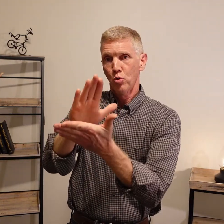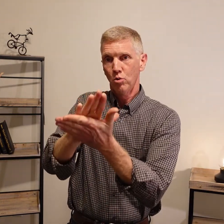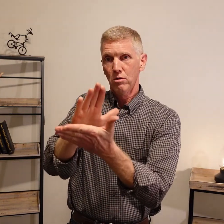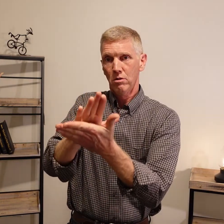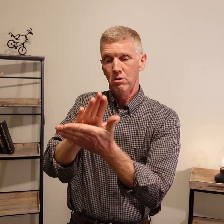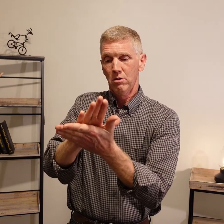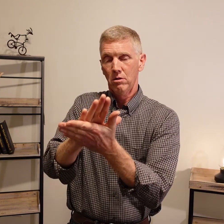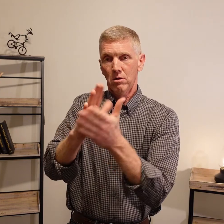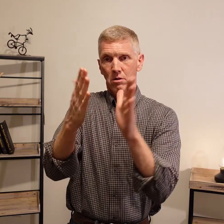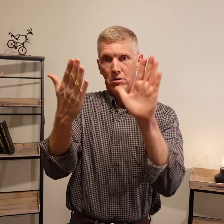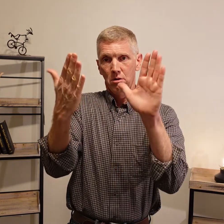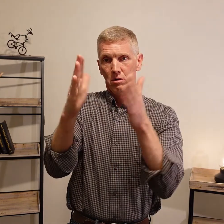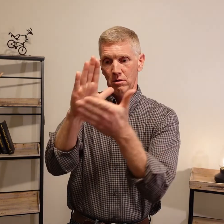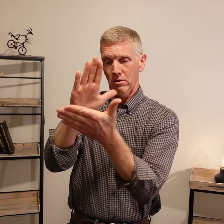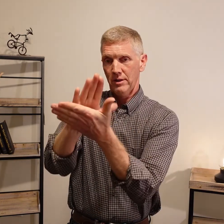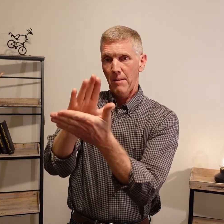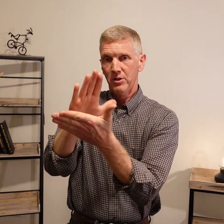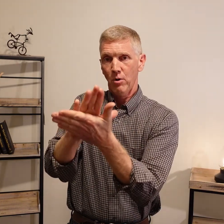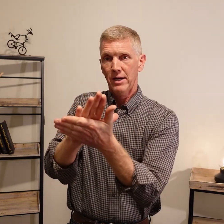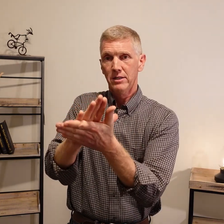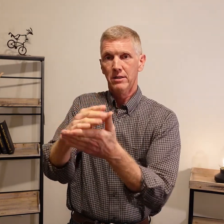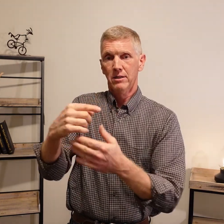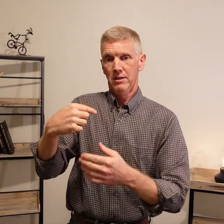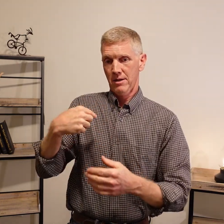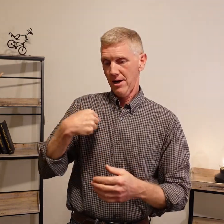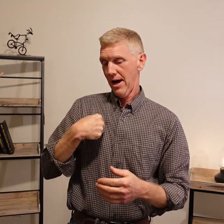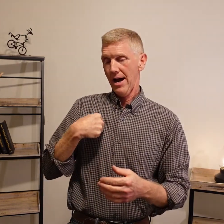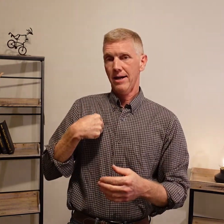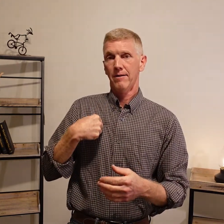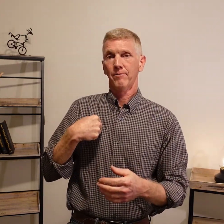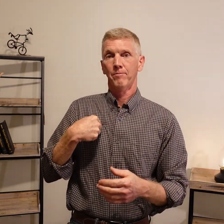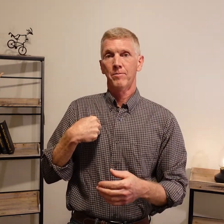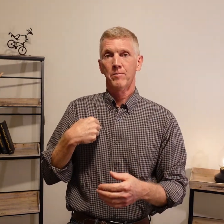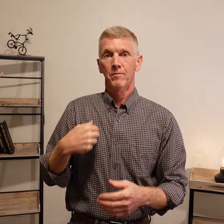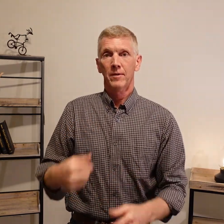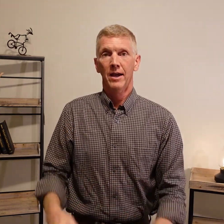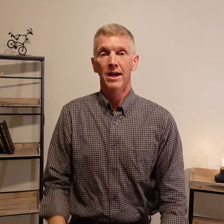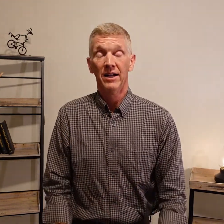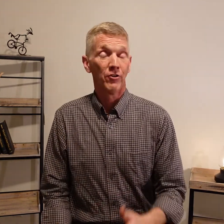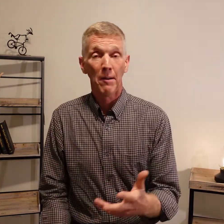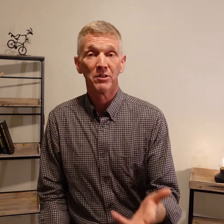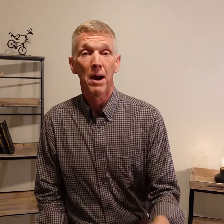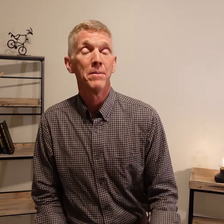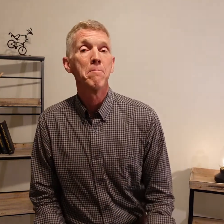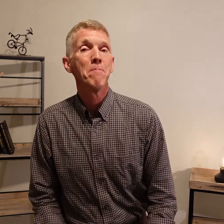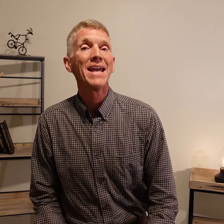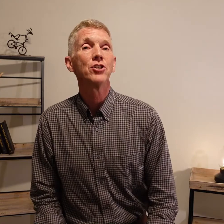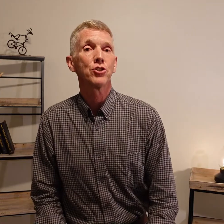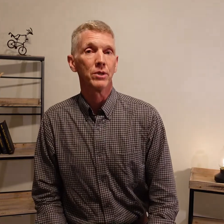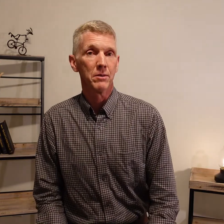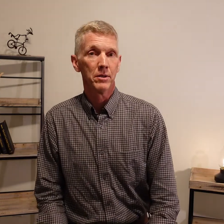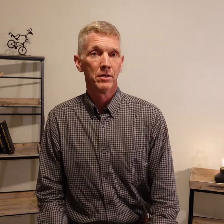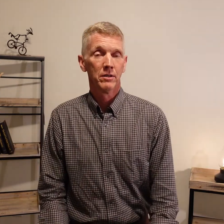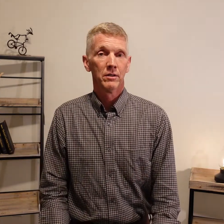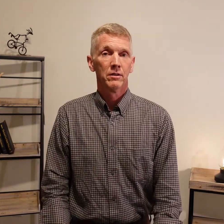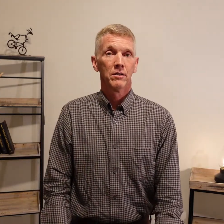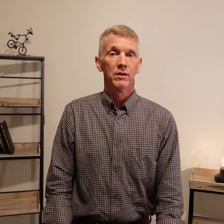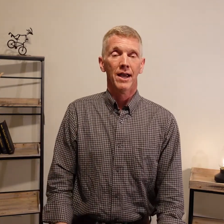school, tap it twice, I. Okay, another option might be mainstream. Okay, this